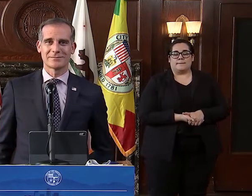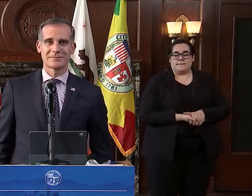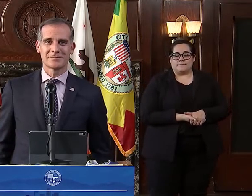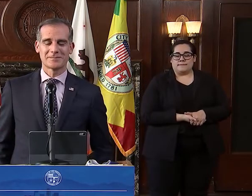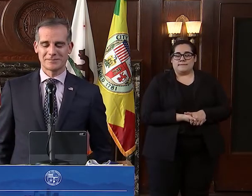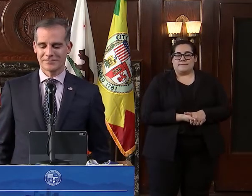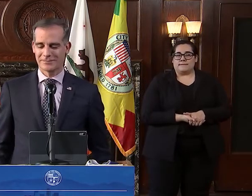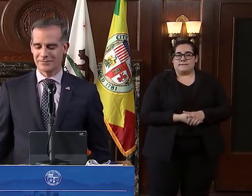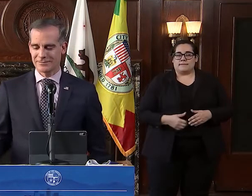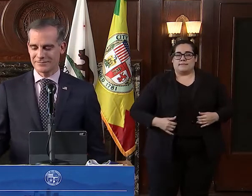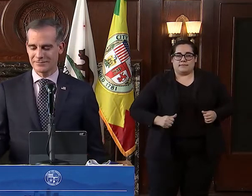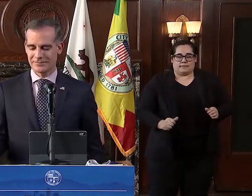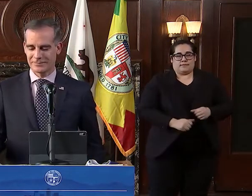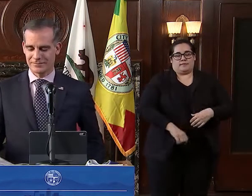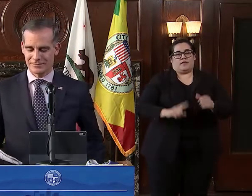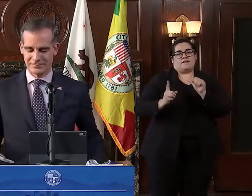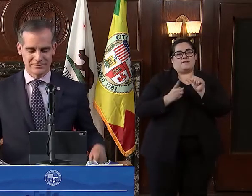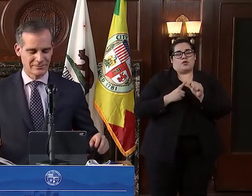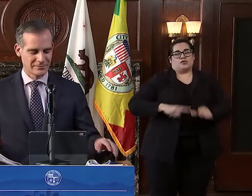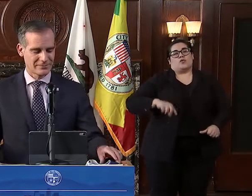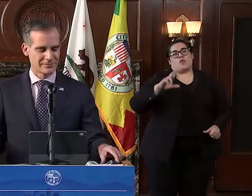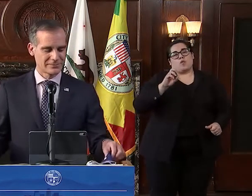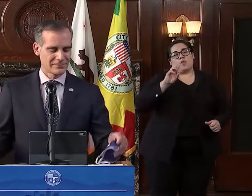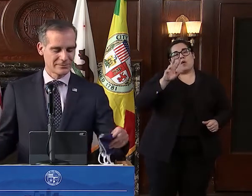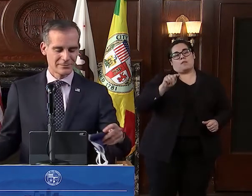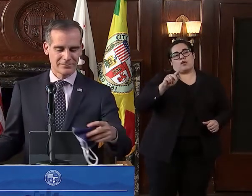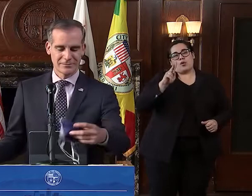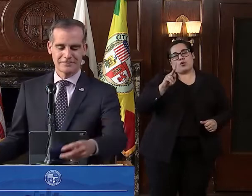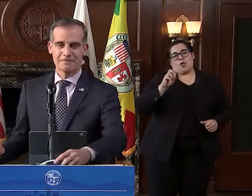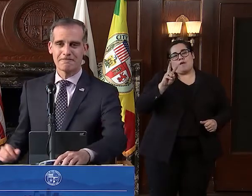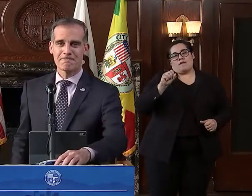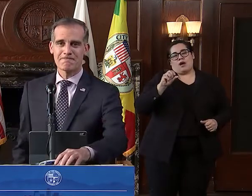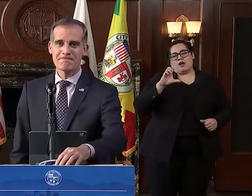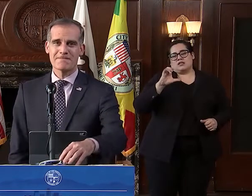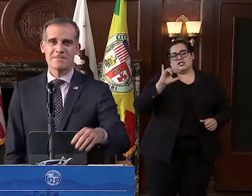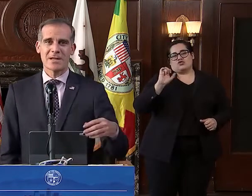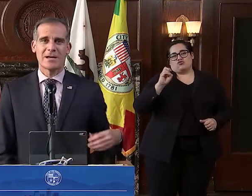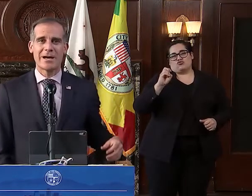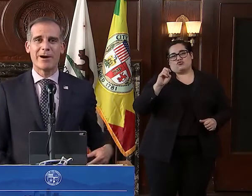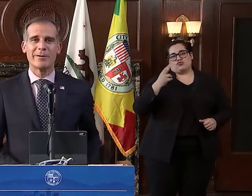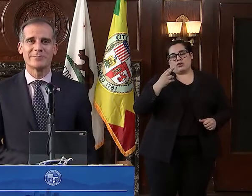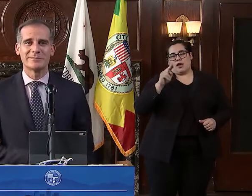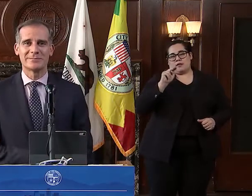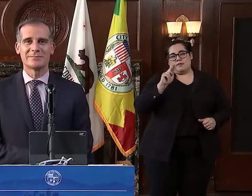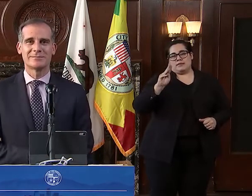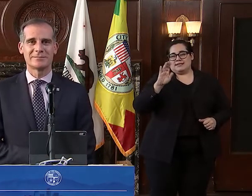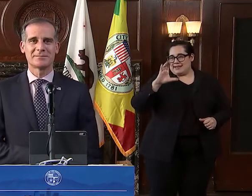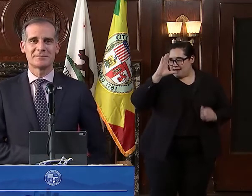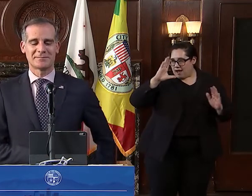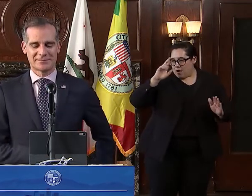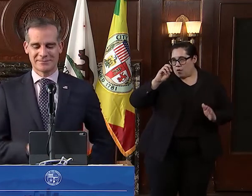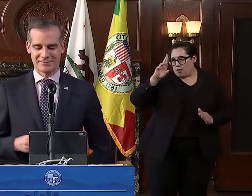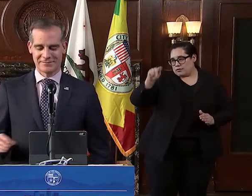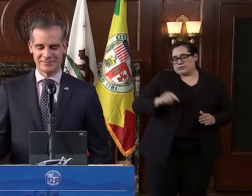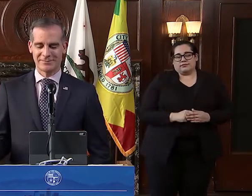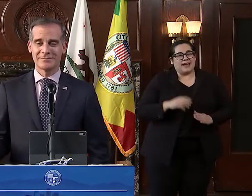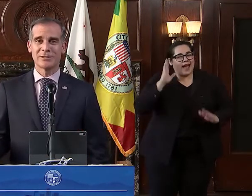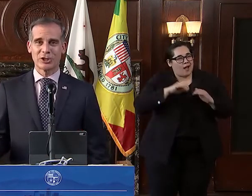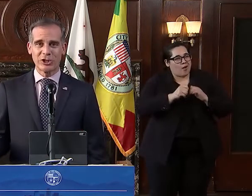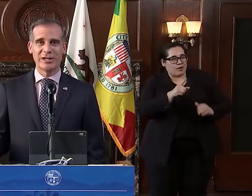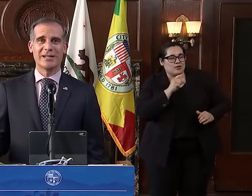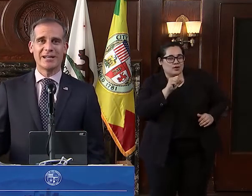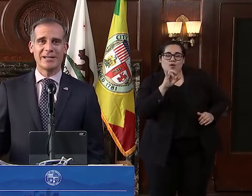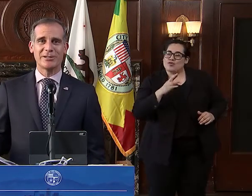The first question will be from Robert Kovacic with NBC. Please go ahead. Hi, Robert. How are you,